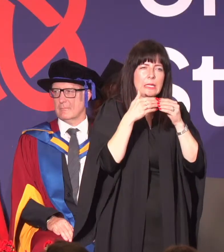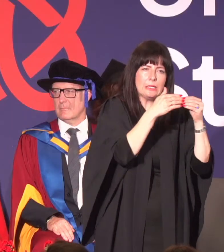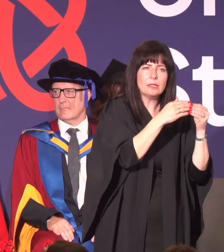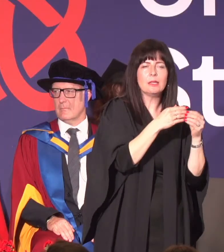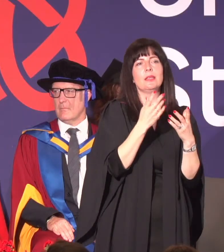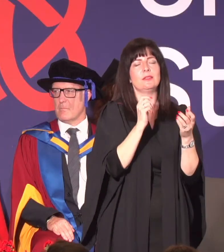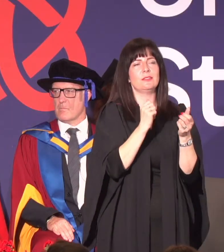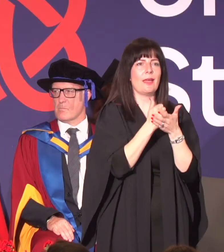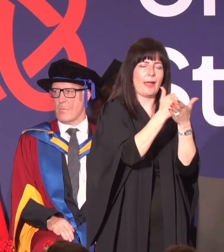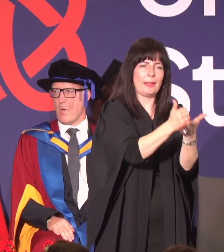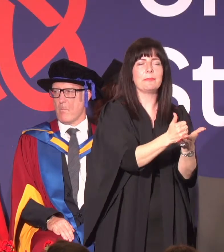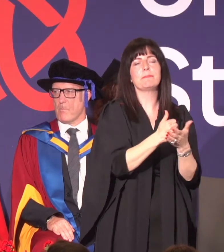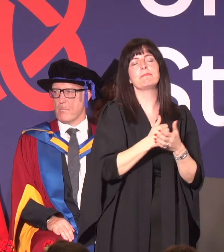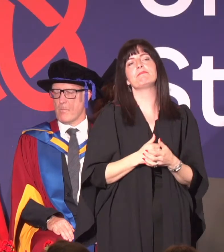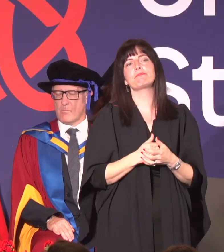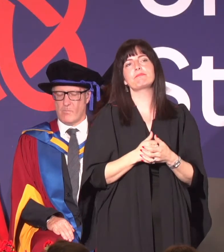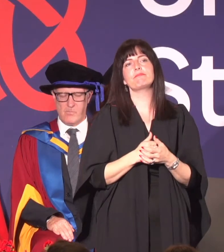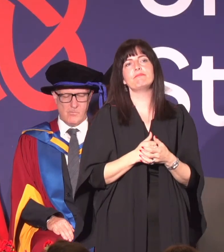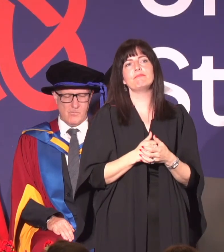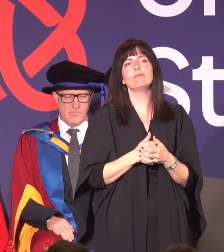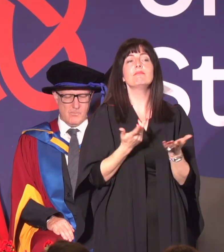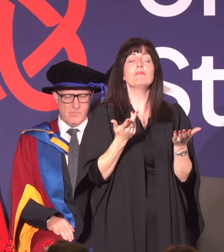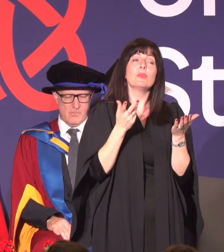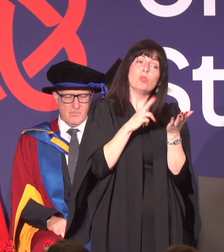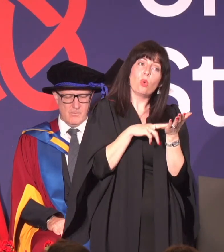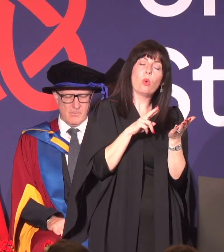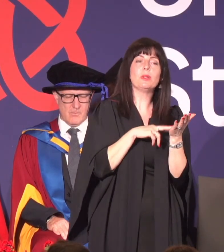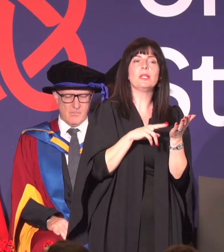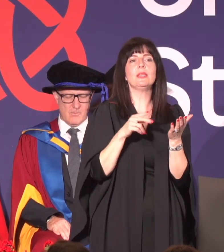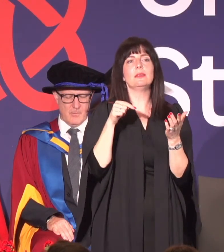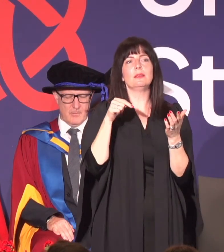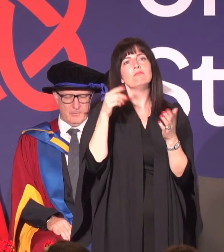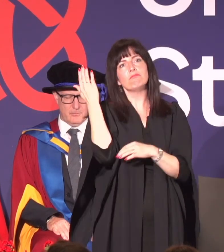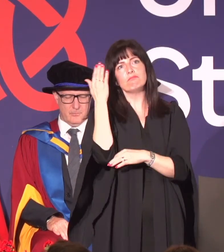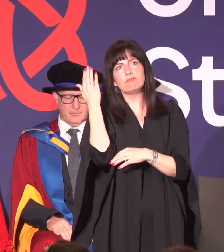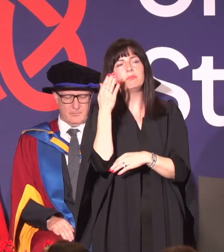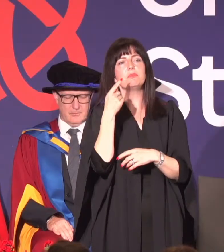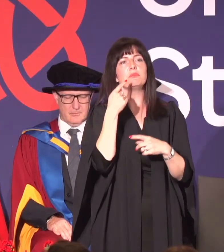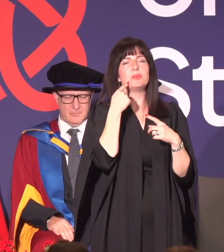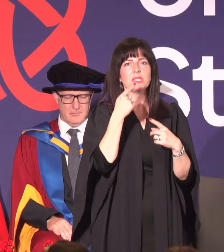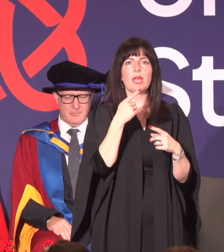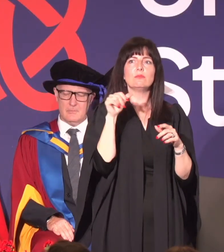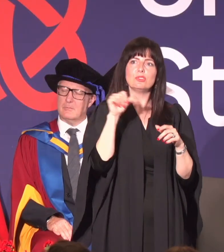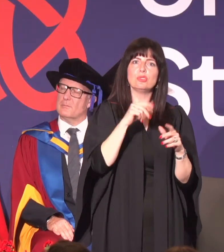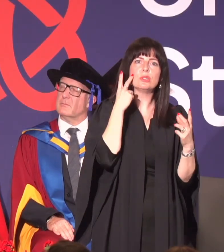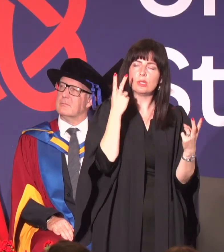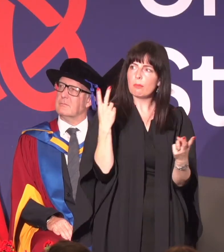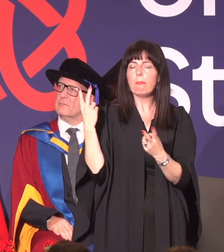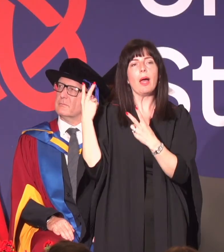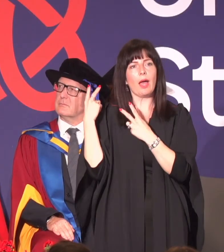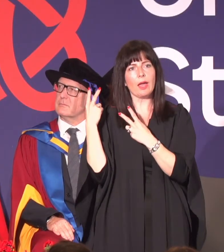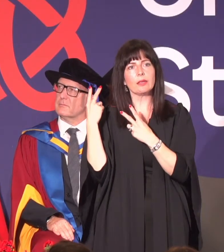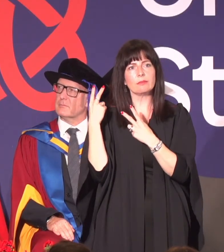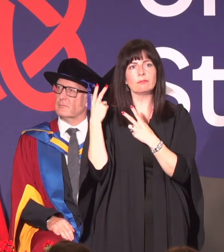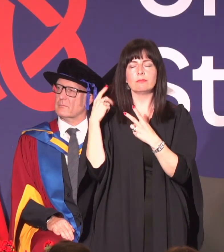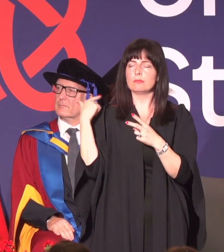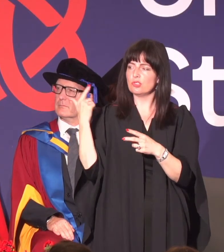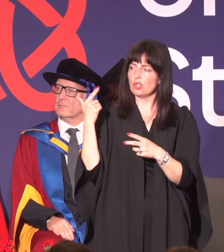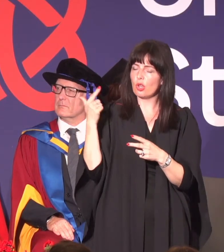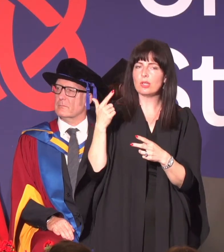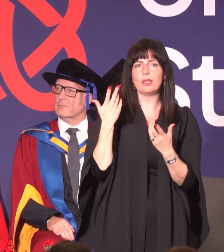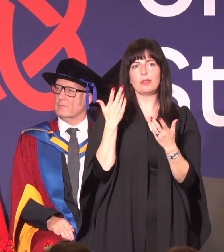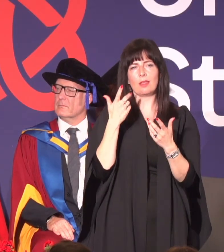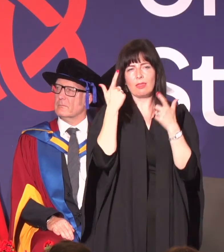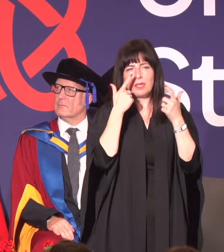difference. At this point in the ceremony, it's tradition to pause and reflect on the journeys that have brought us here and the ones still to